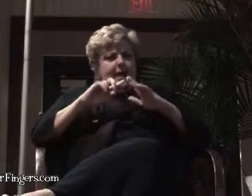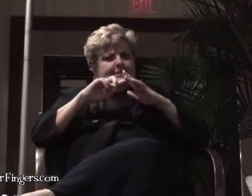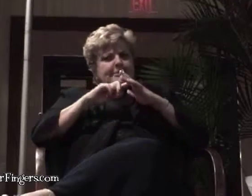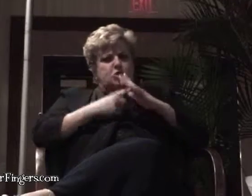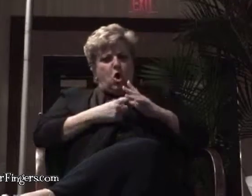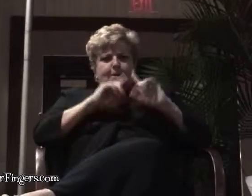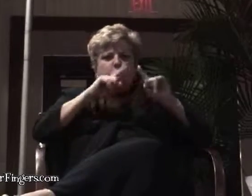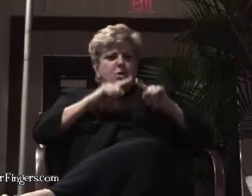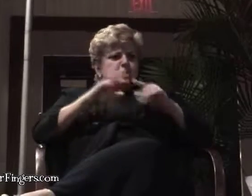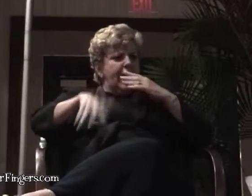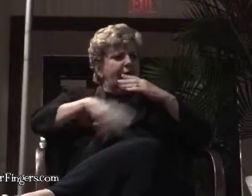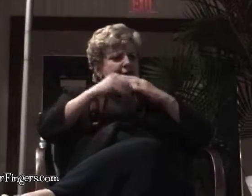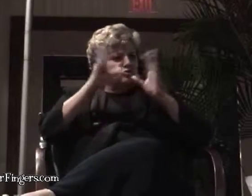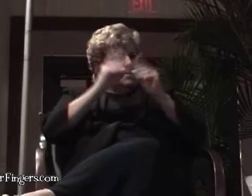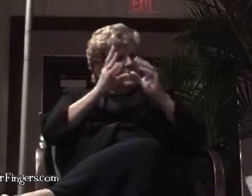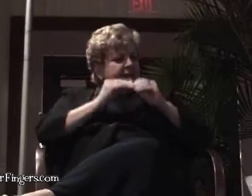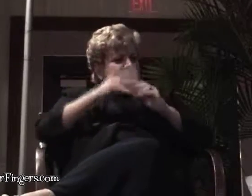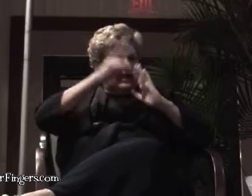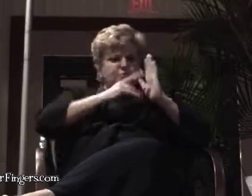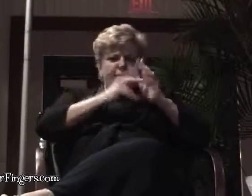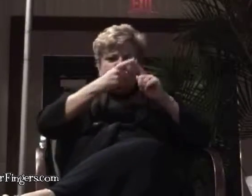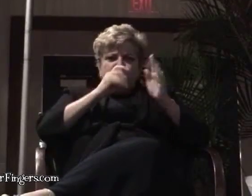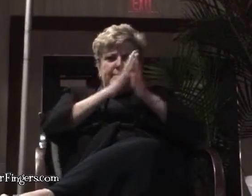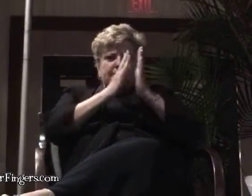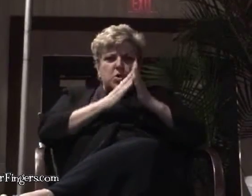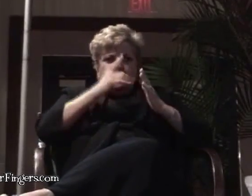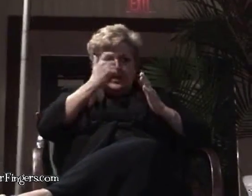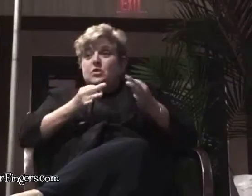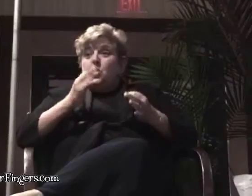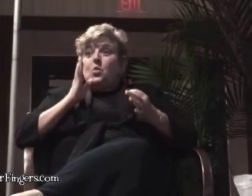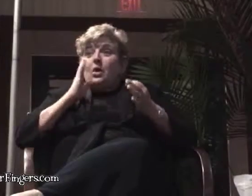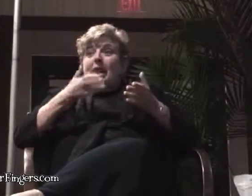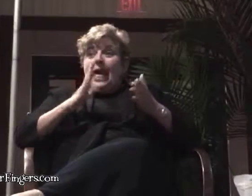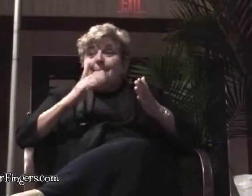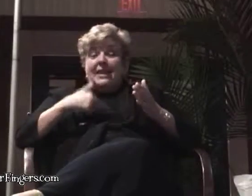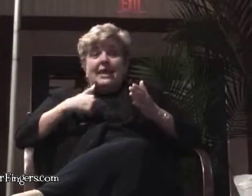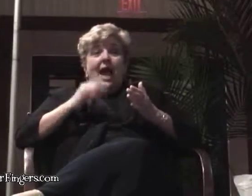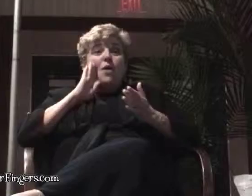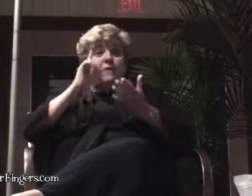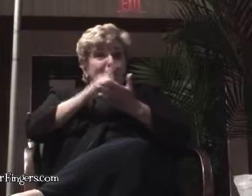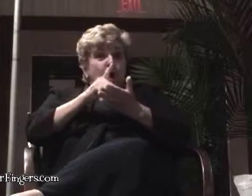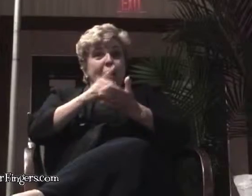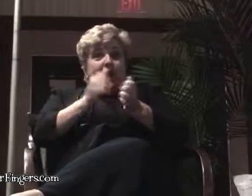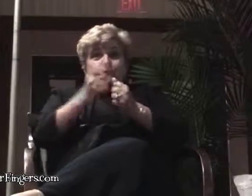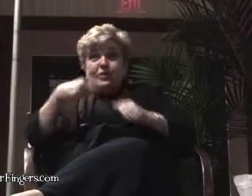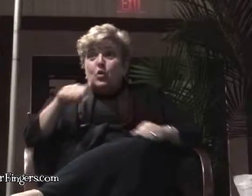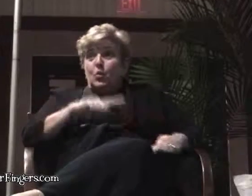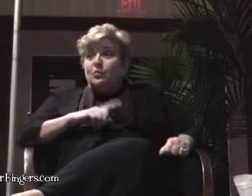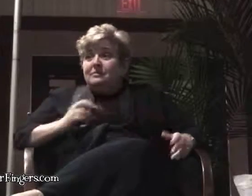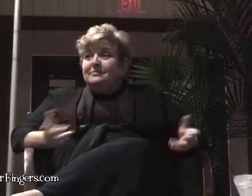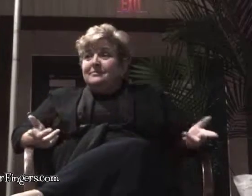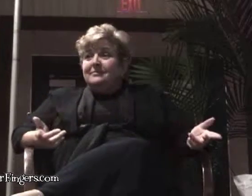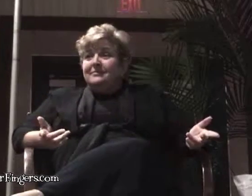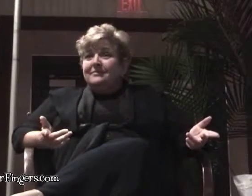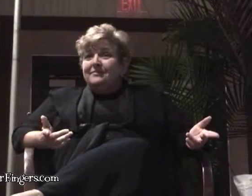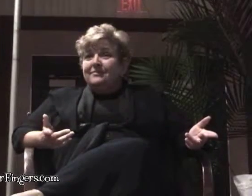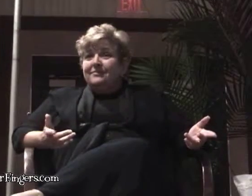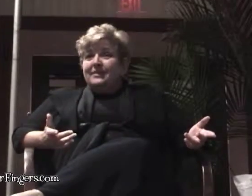reading out of the book because I want to know what to do for Rick, and I'll fall in love with him. You know, the feeling follows